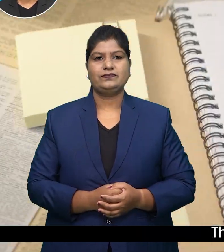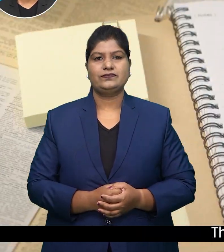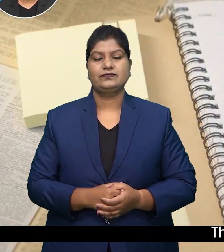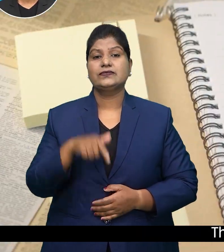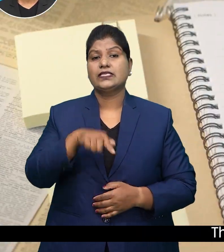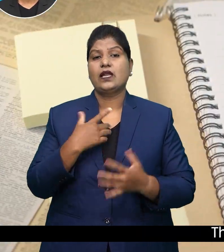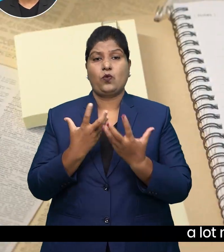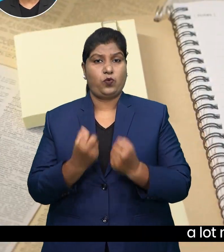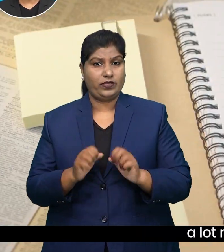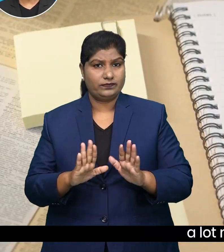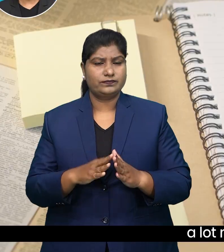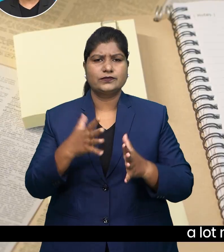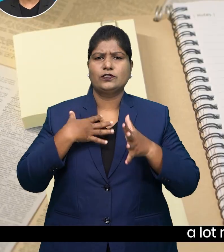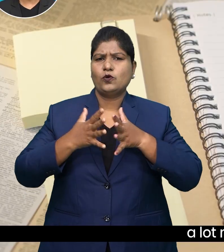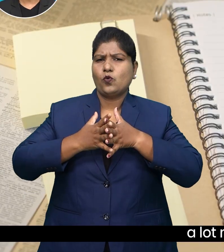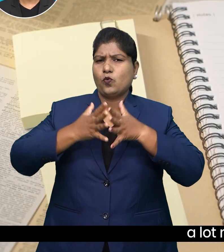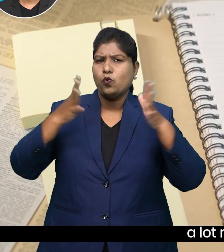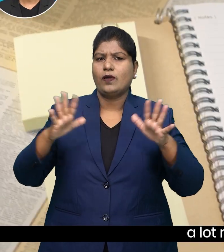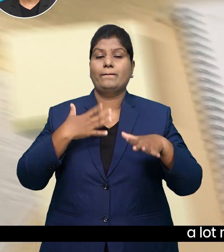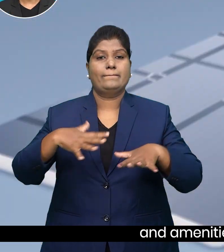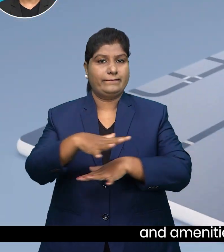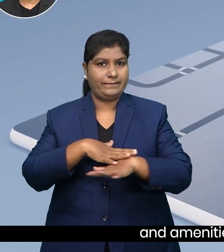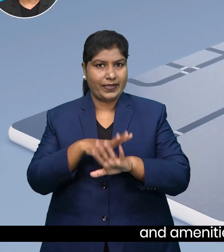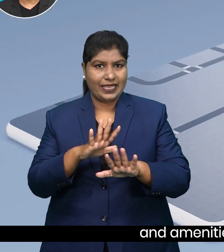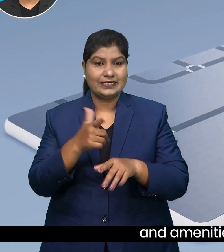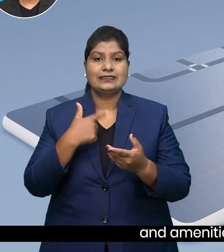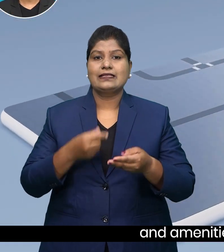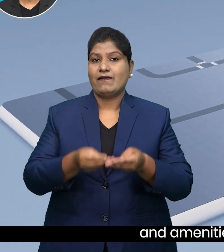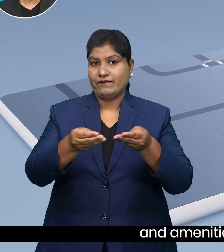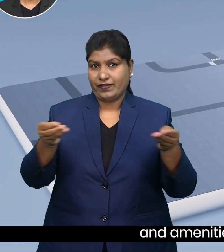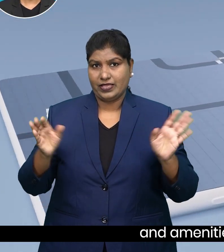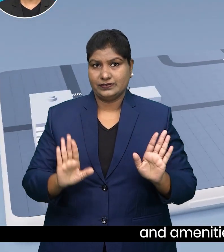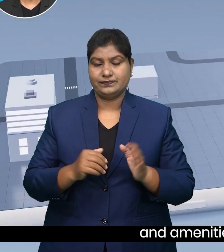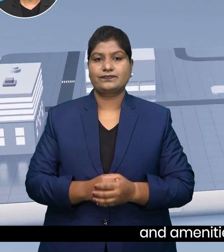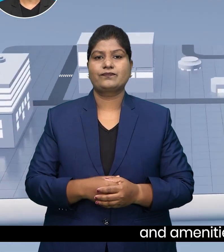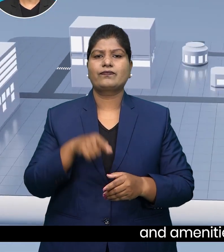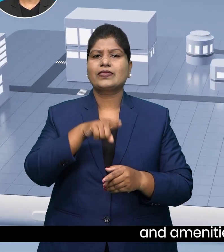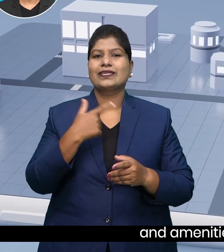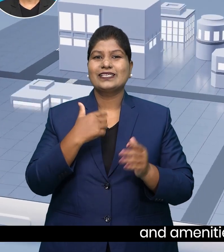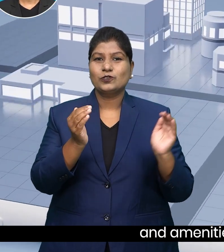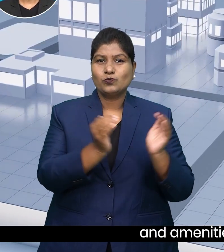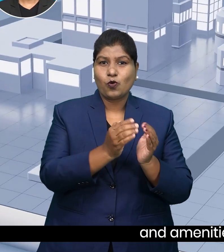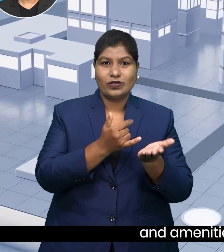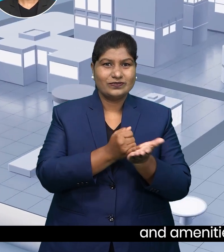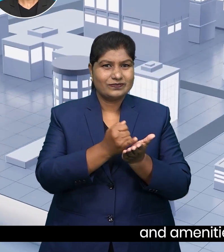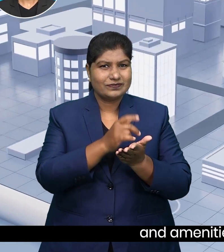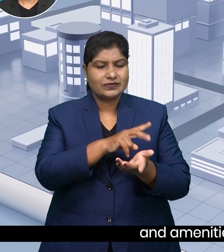They require a lot more planning and amenities than in rural areas.